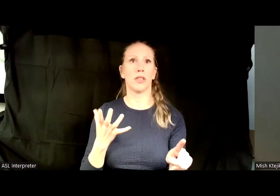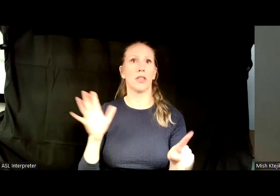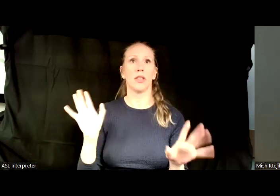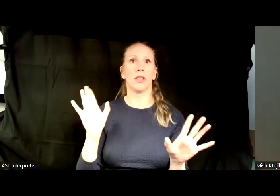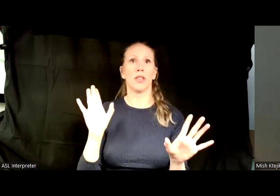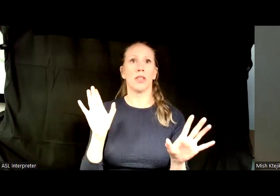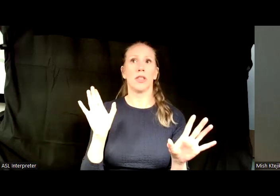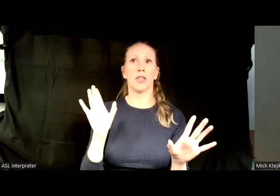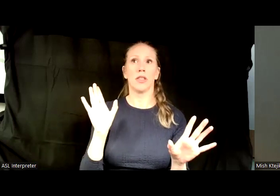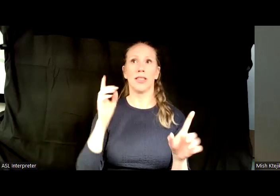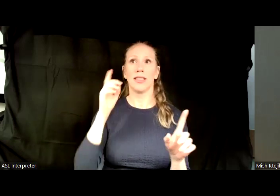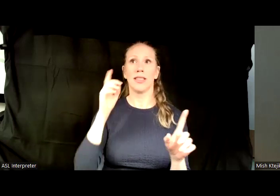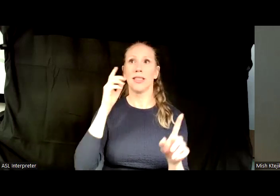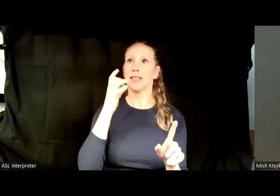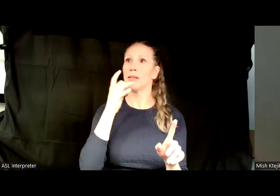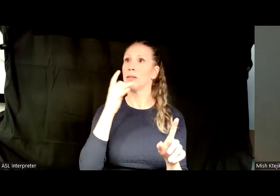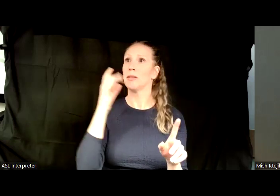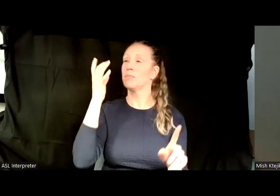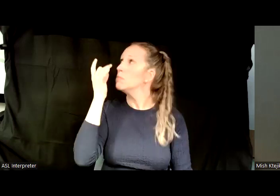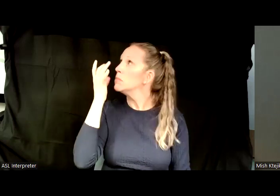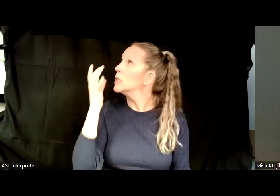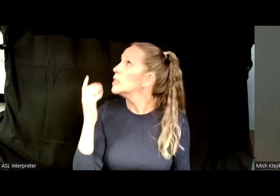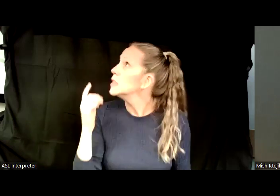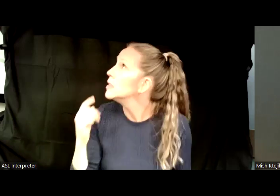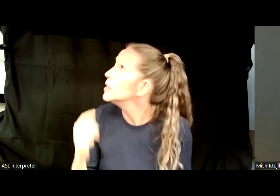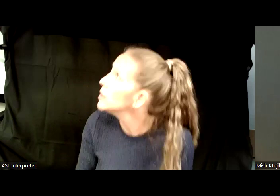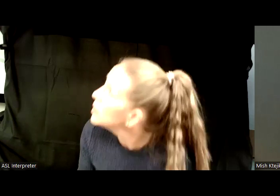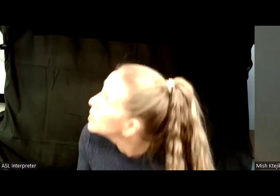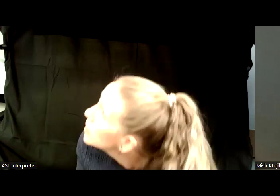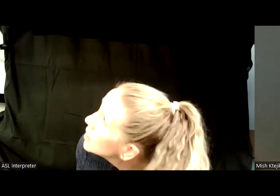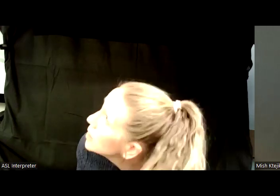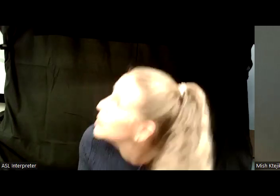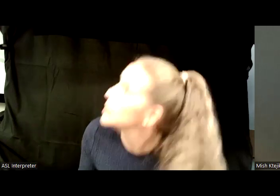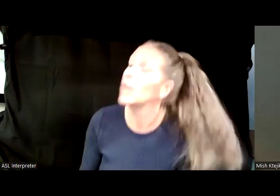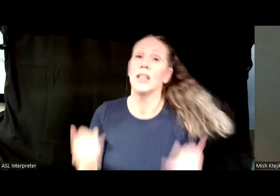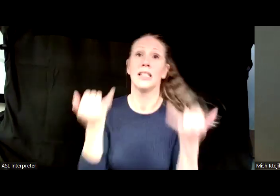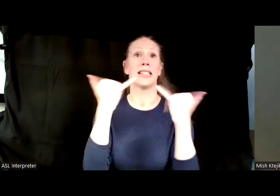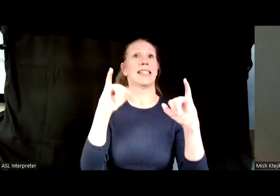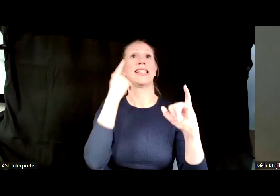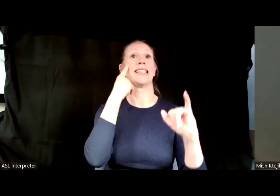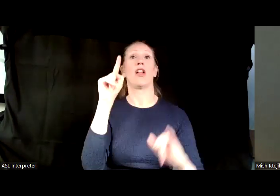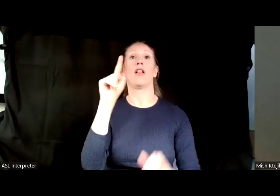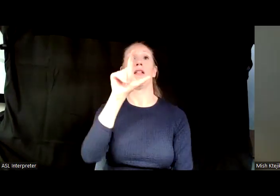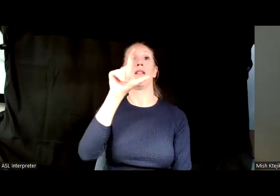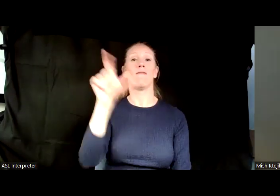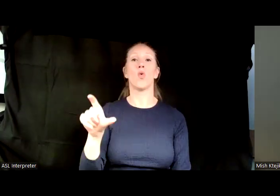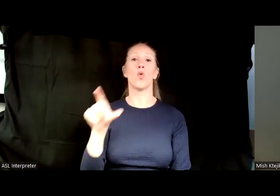call to order. The face. It seemed like there's still no audio for the Zoom participants.